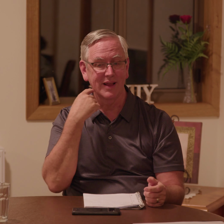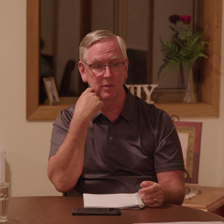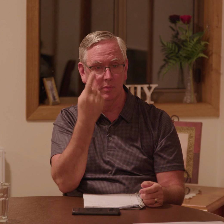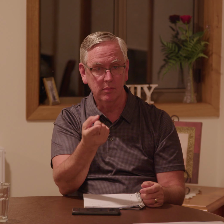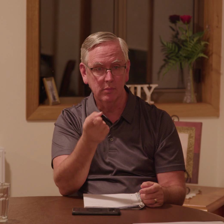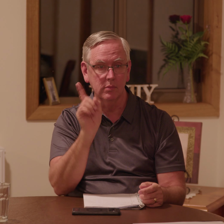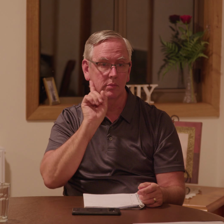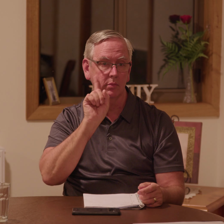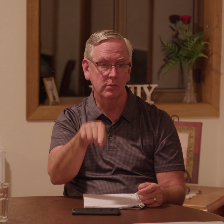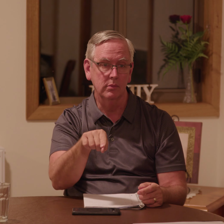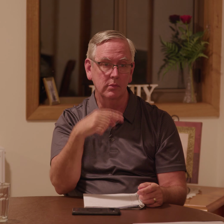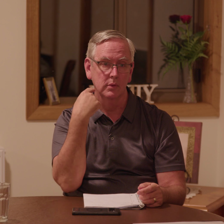same.